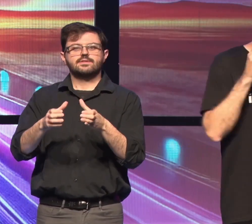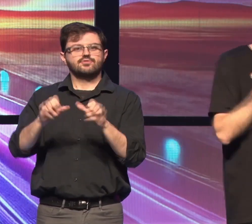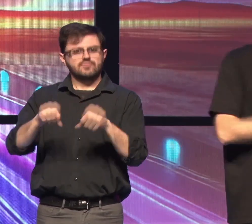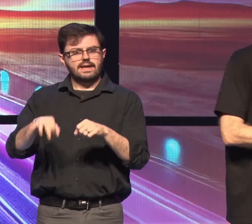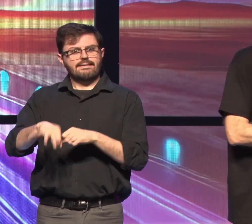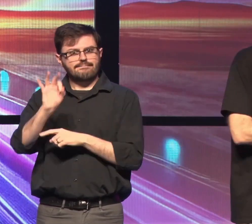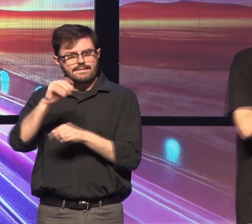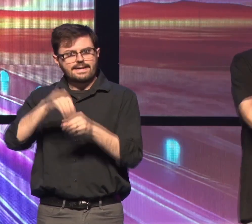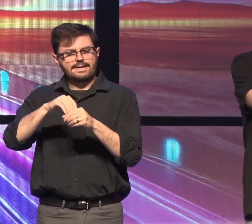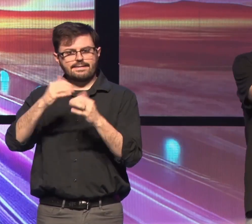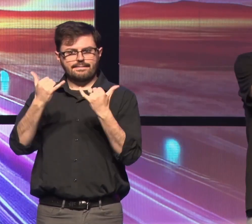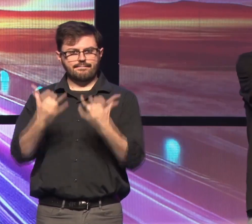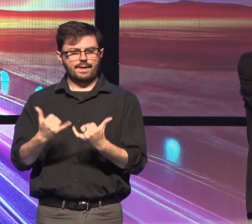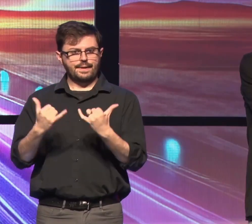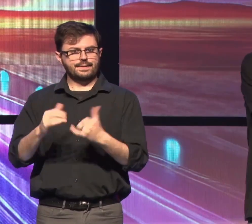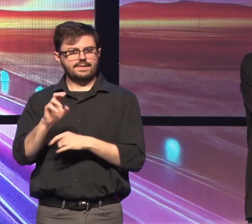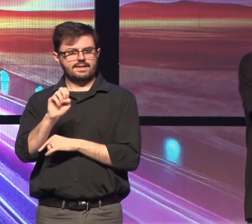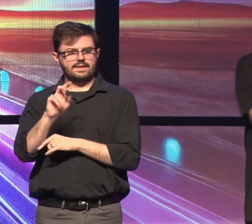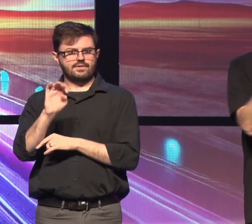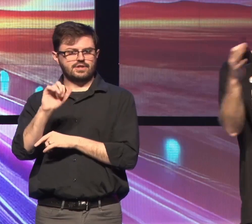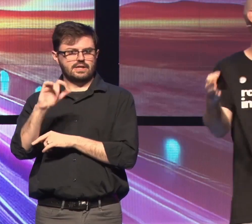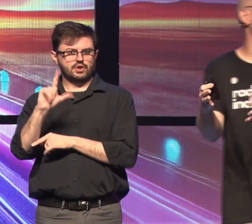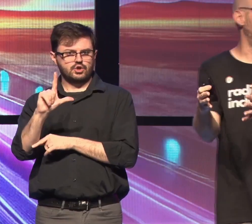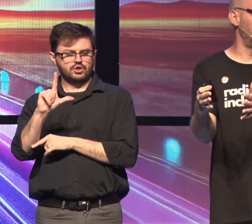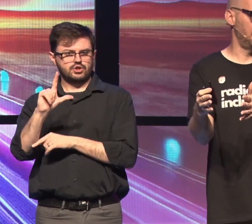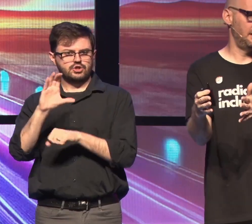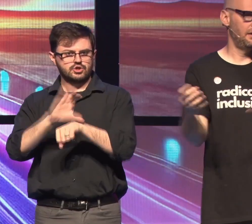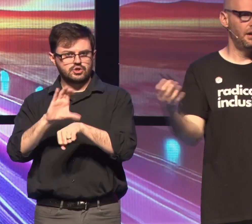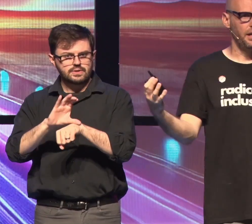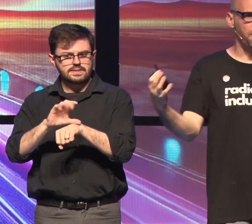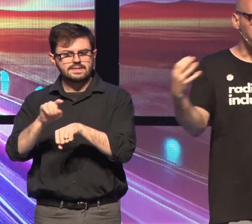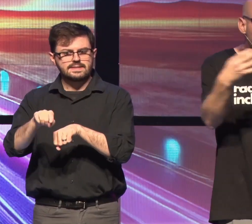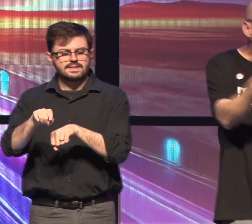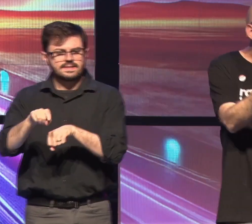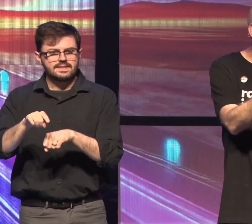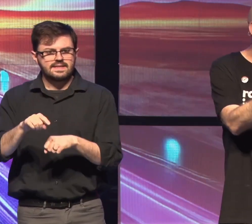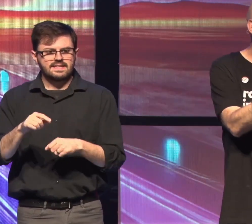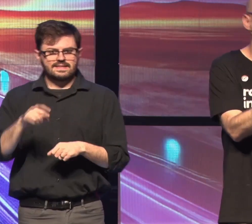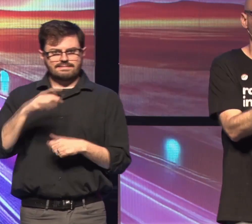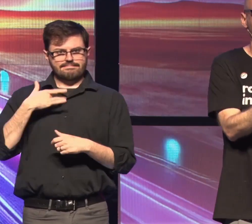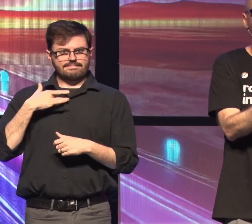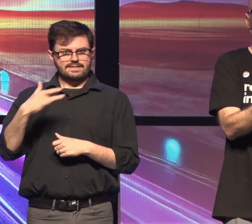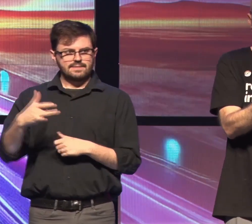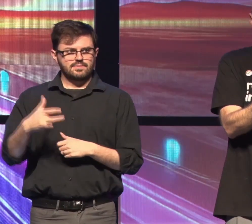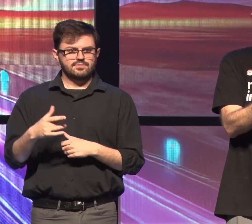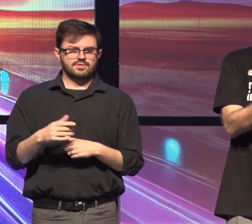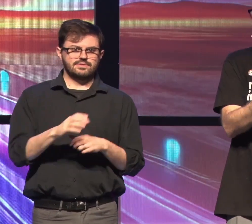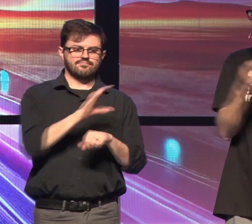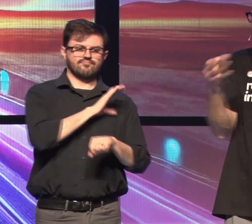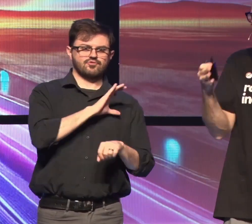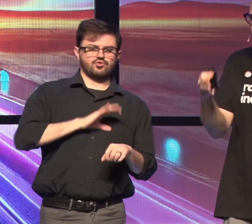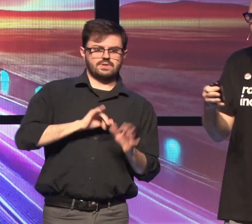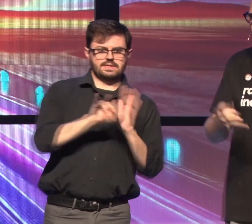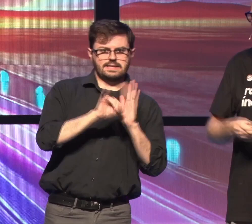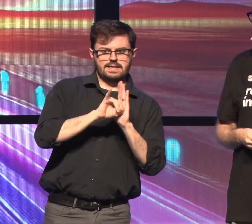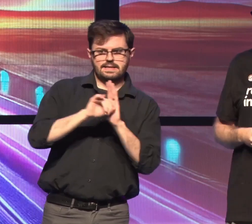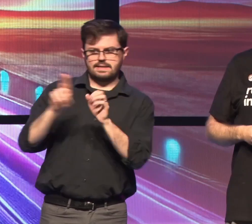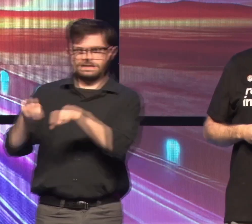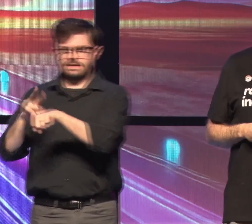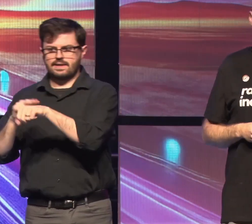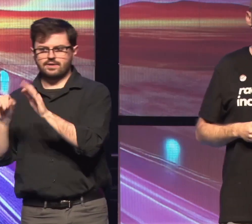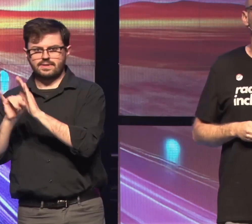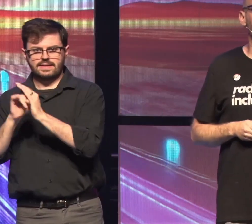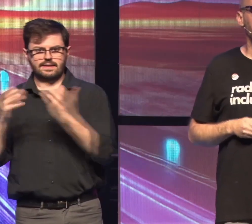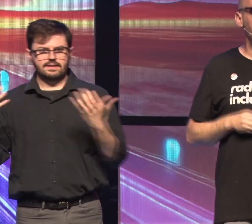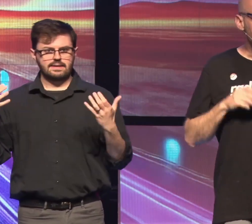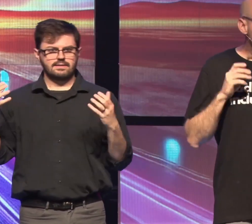involves oftentimes aligning Christian identity with national identity, like bringing the two together. And it's particularly here in the United